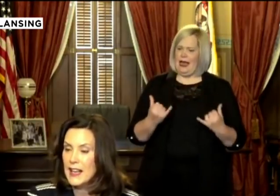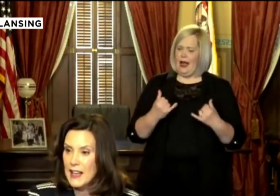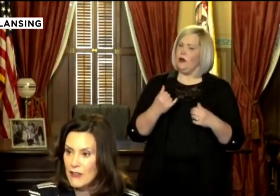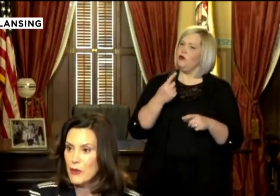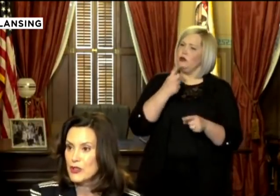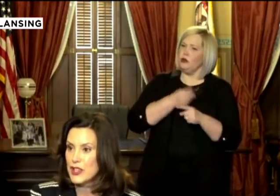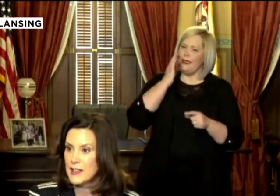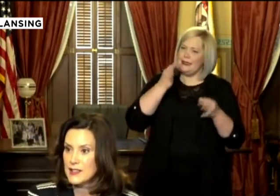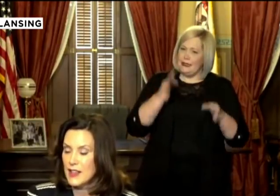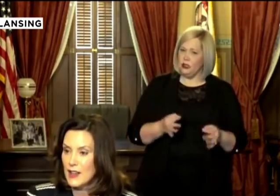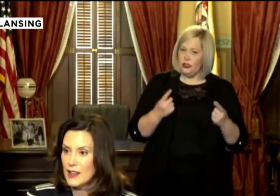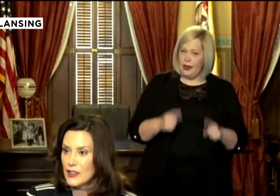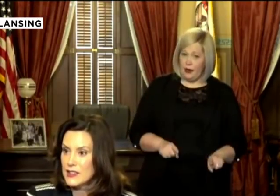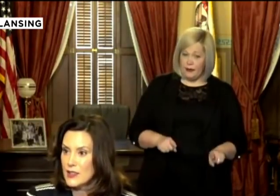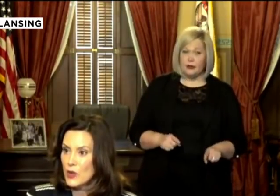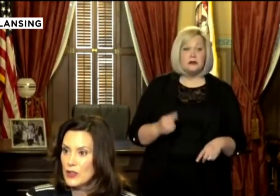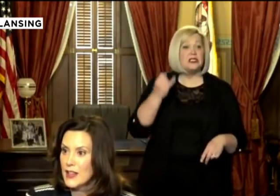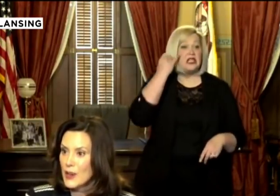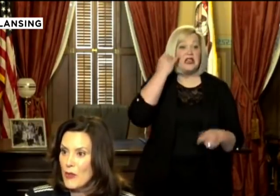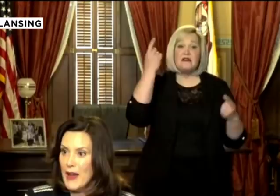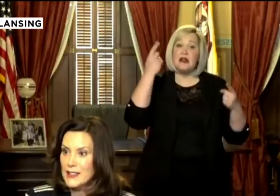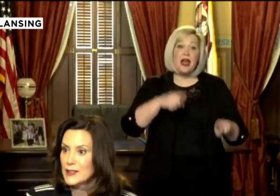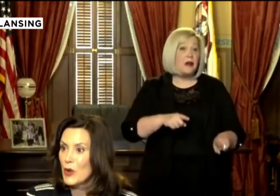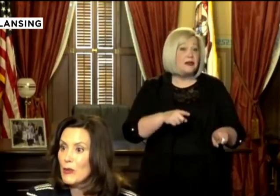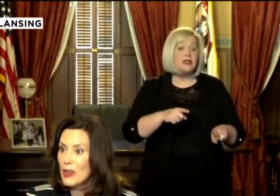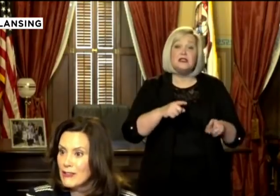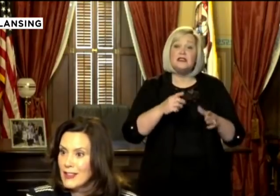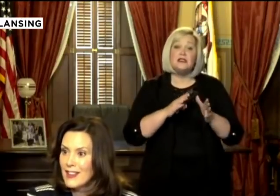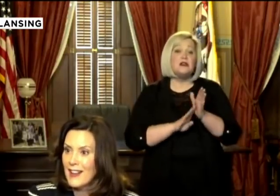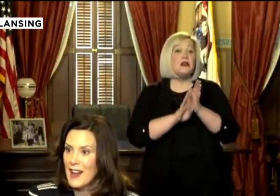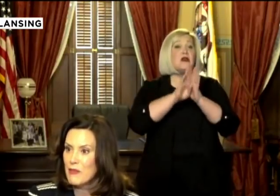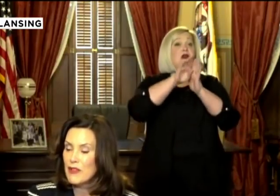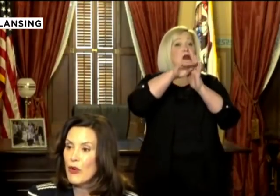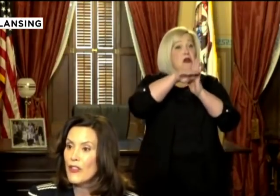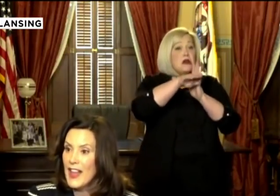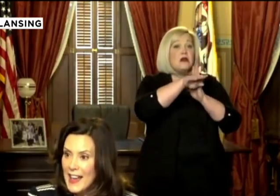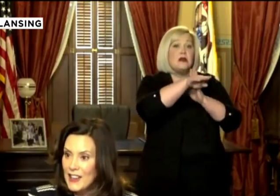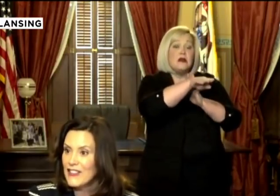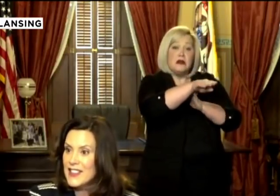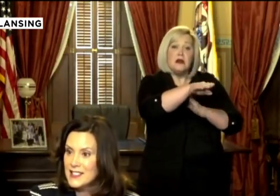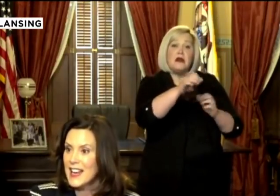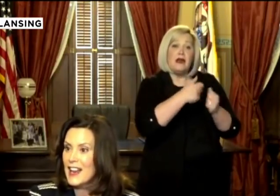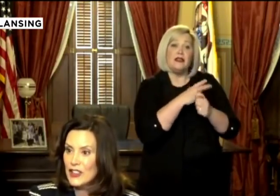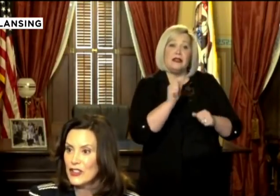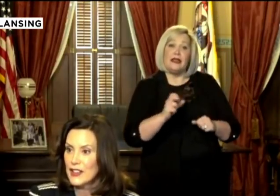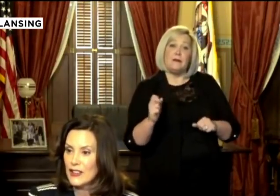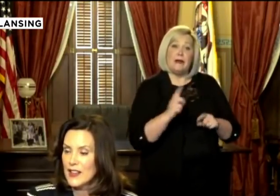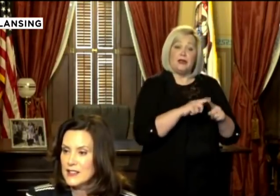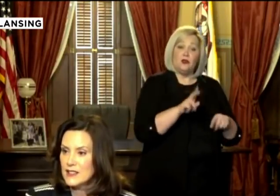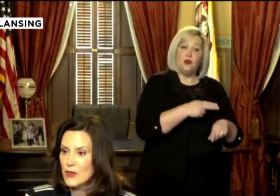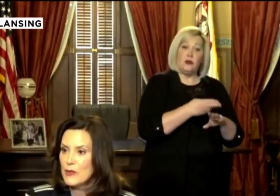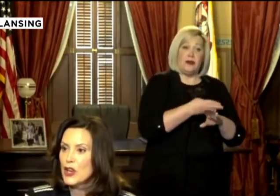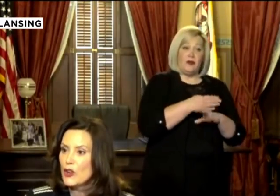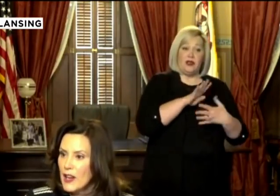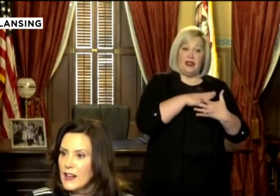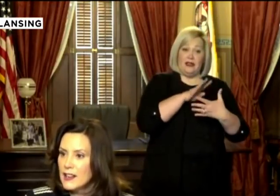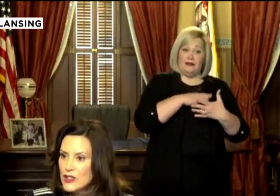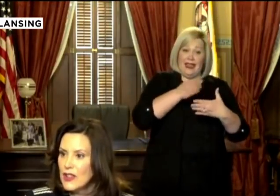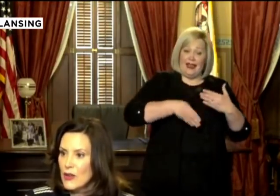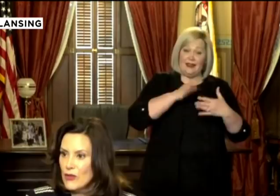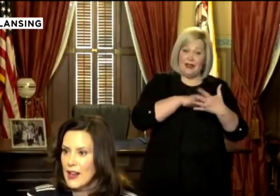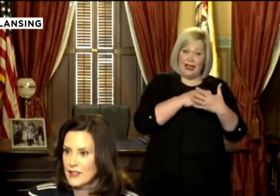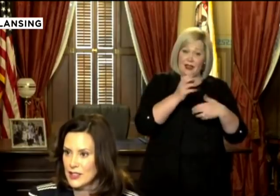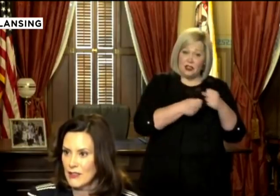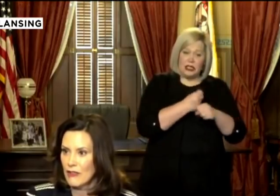now. If perchance it looks like the world can go back to normal before the end of this calendar year, that would be a